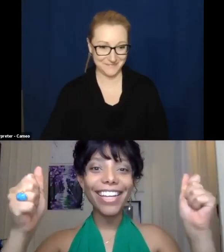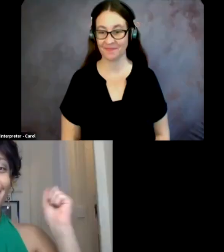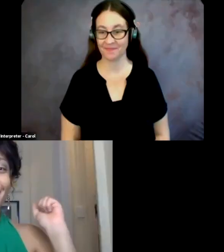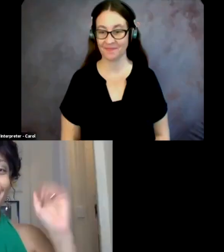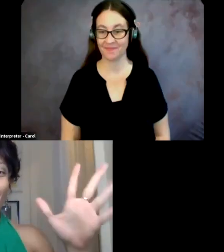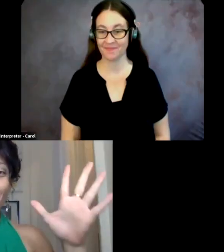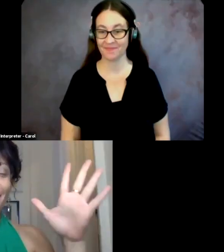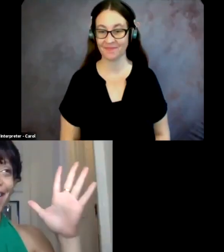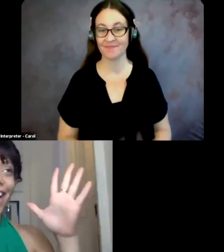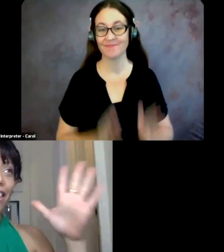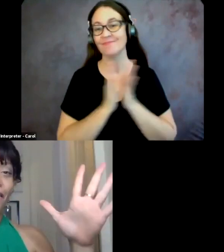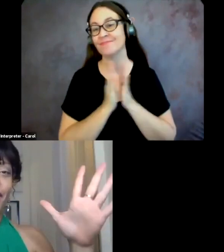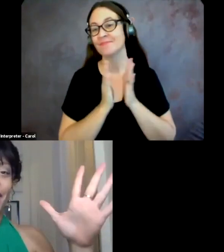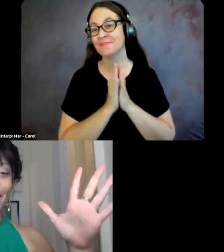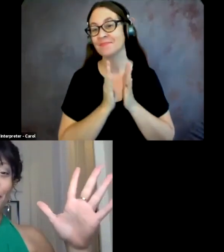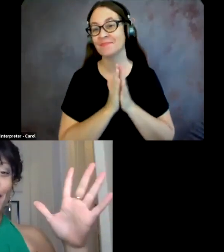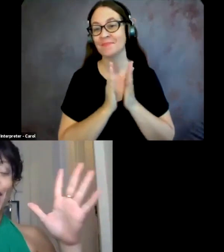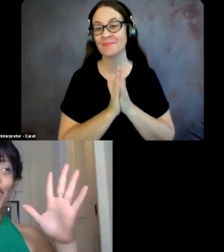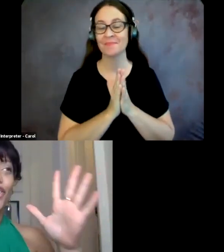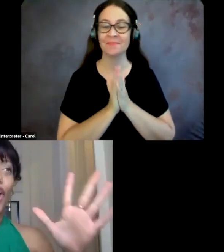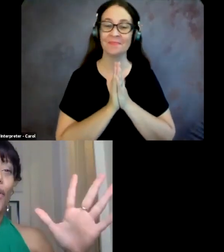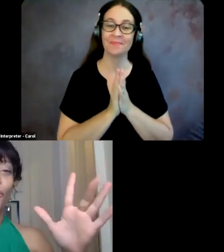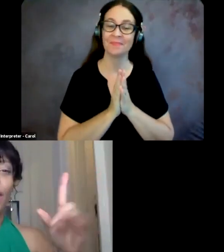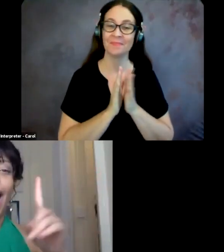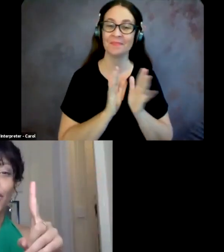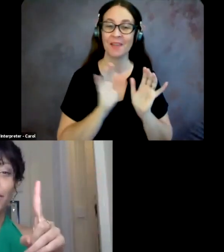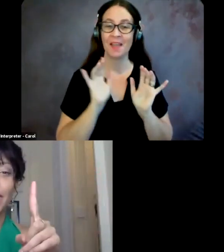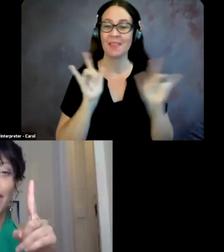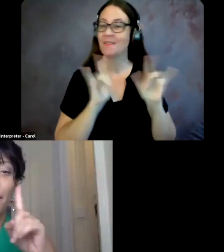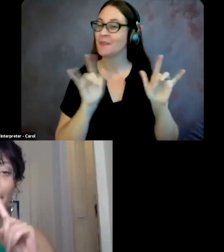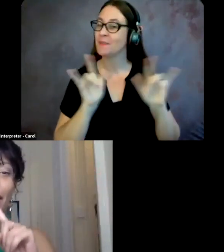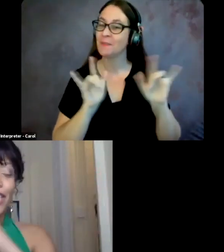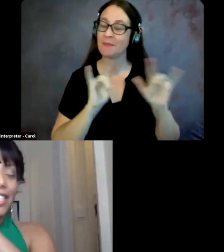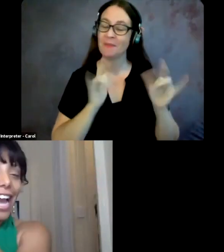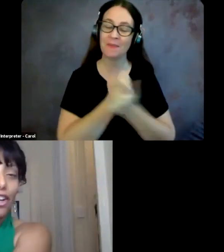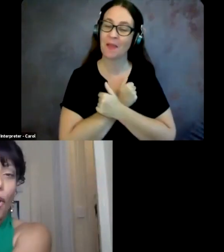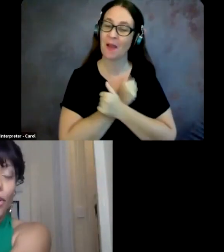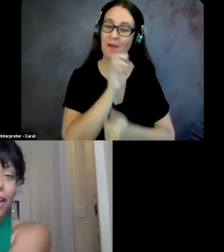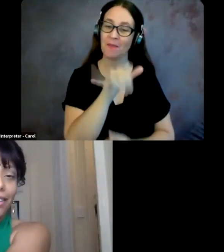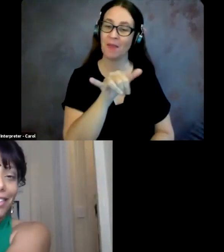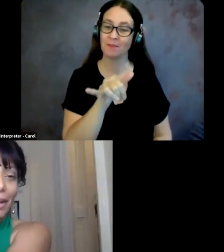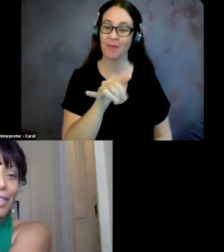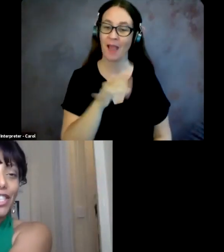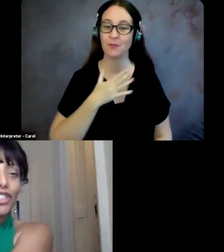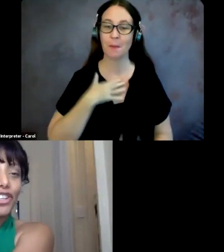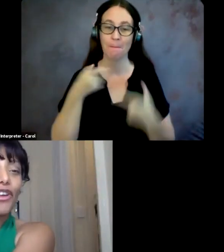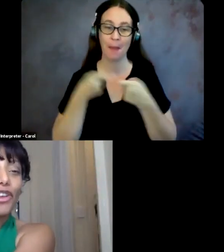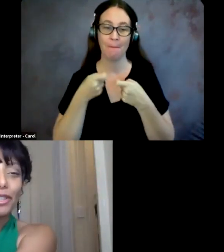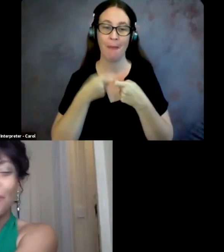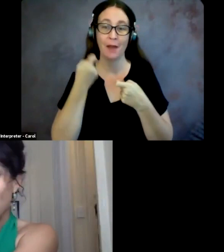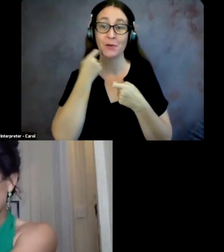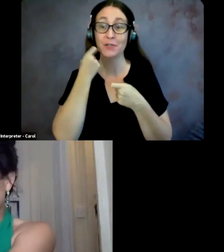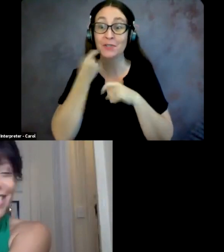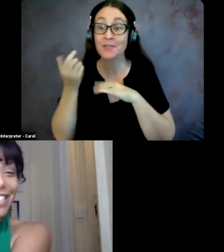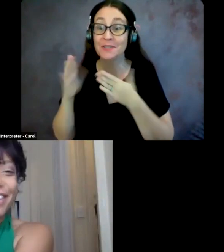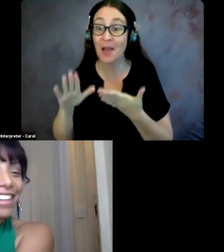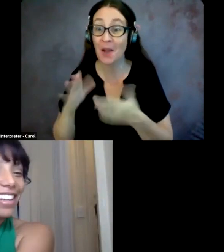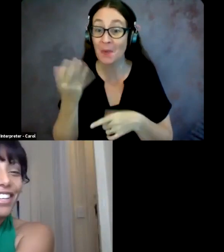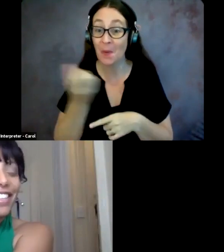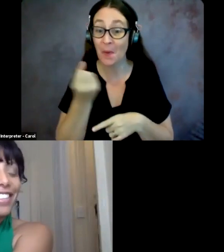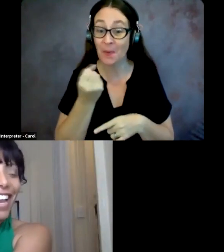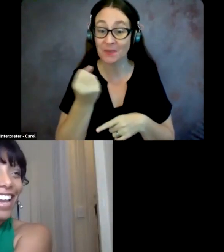Love it, love it, love it. So actually, Michelle, my battery just died. Hold on. Let me just use those moments.